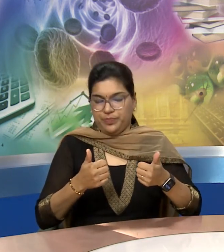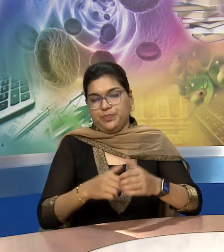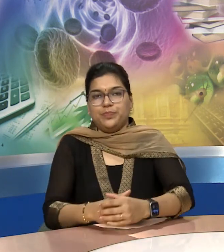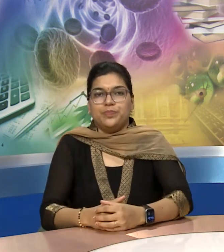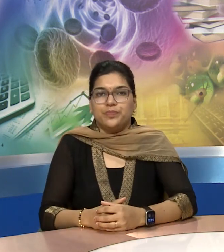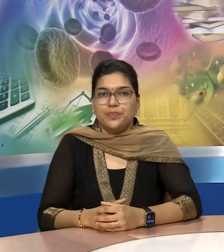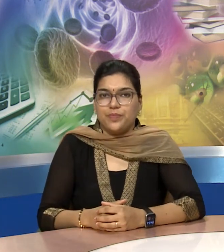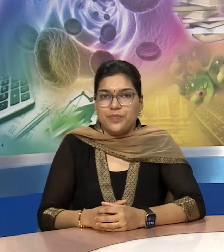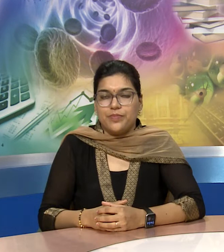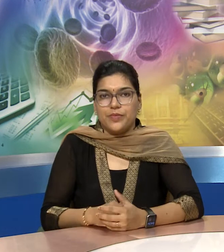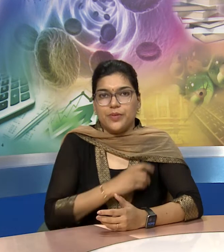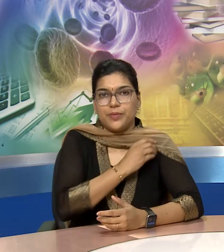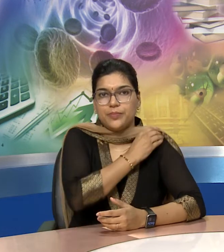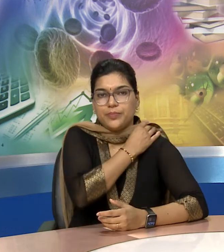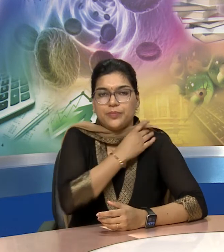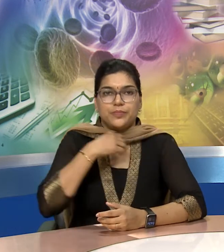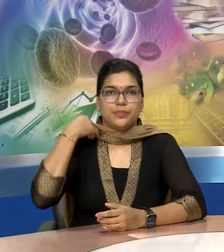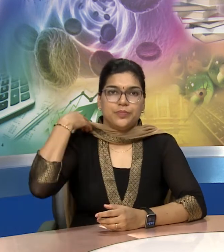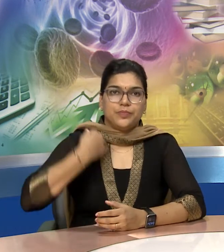books in library back.